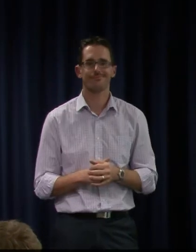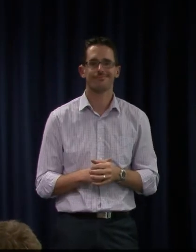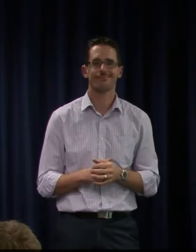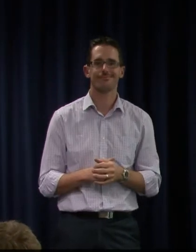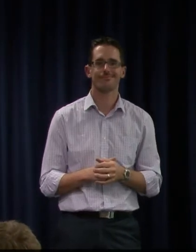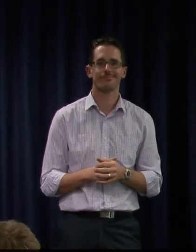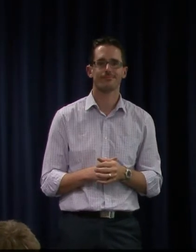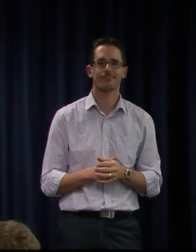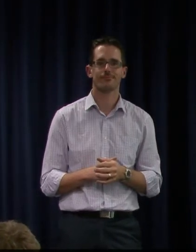No? Okay.